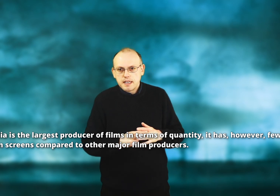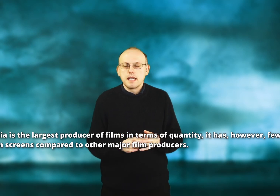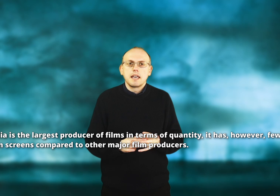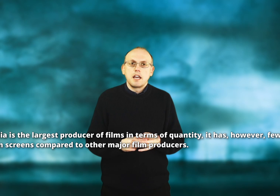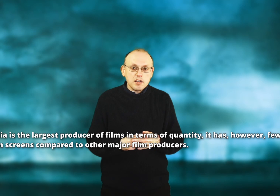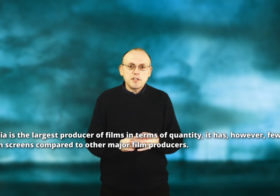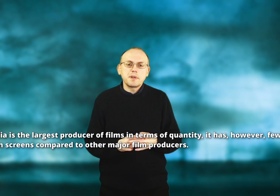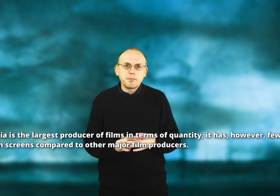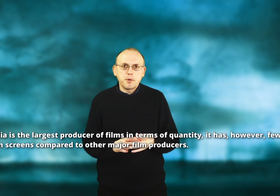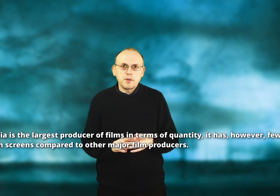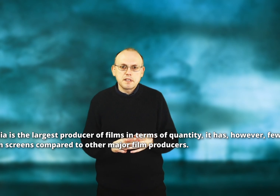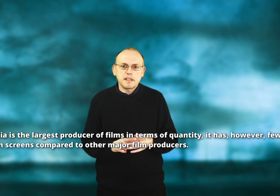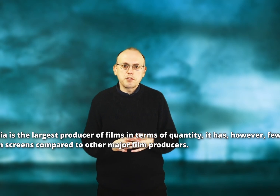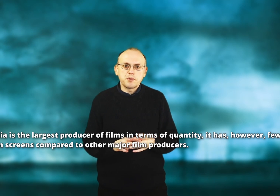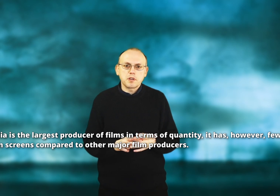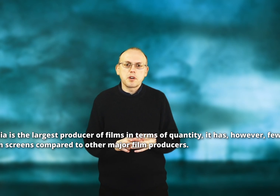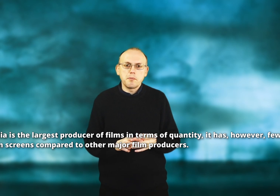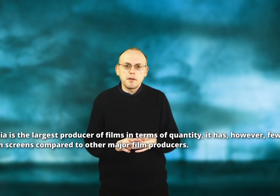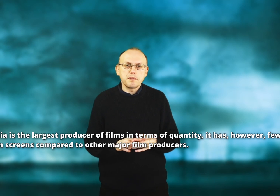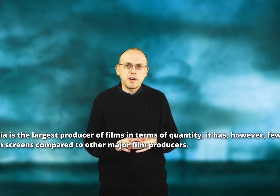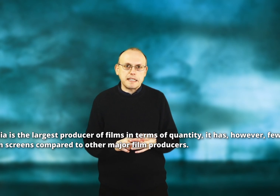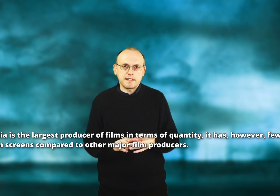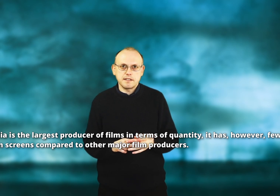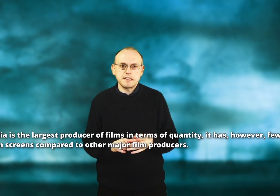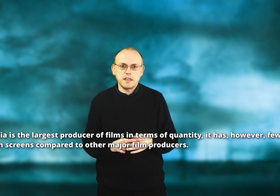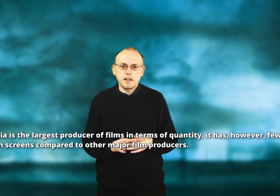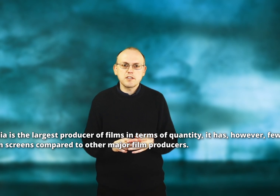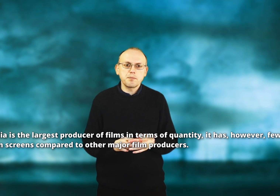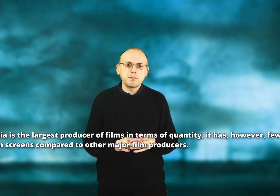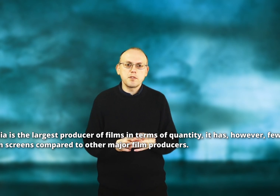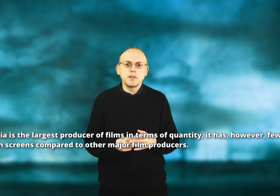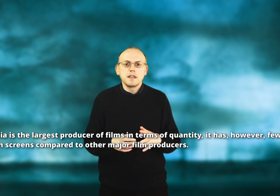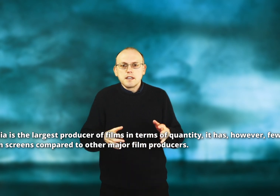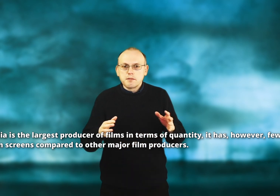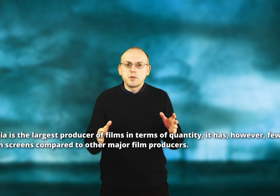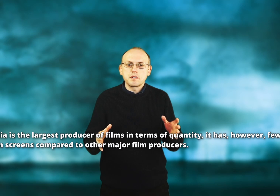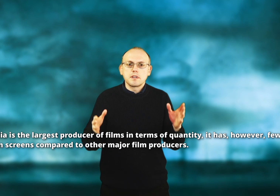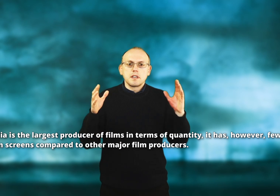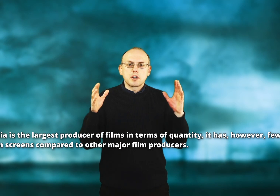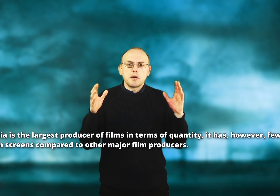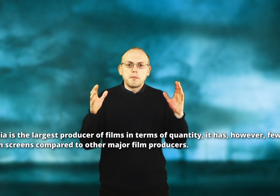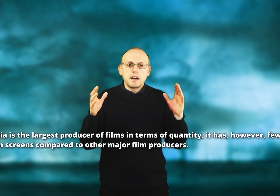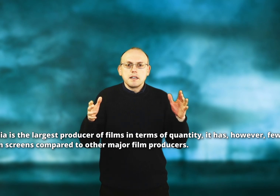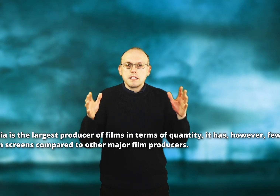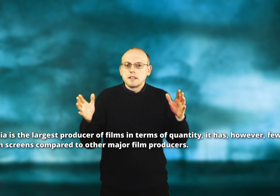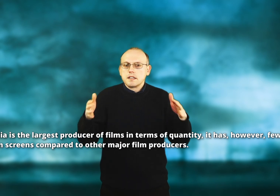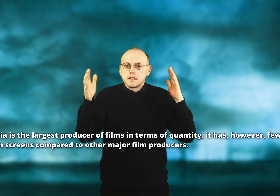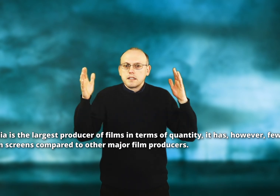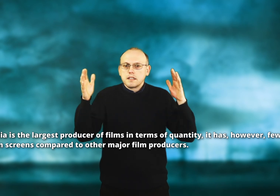A lot of people tend to put a comma before it has here. A lot of people put a comma